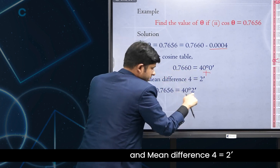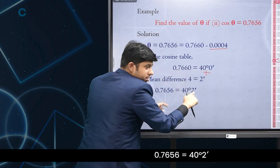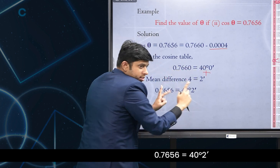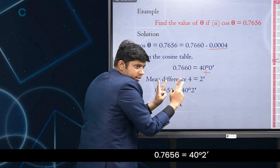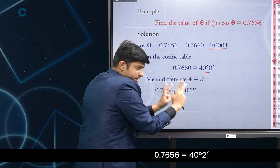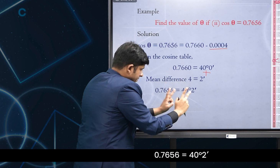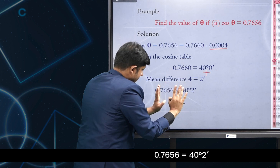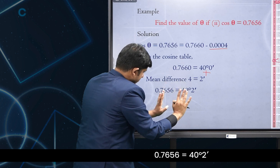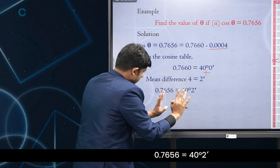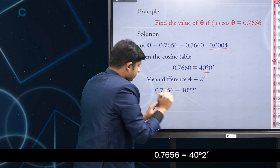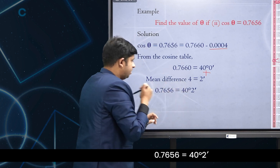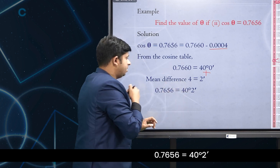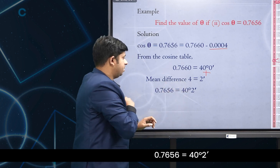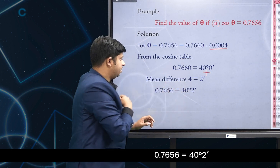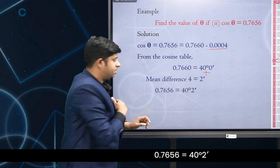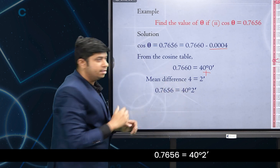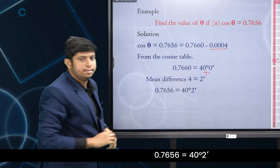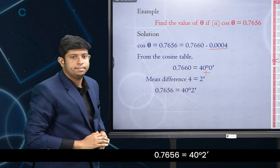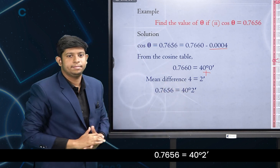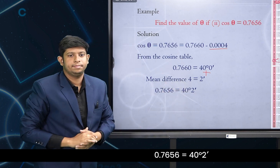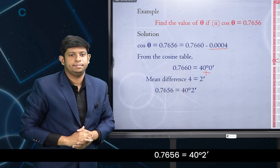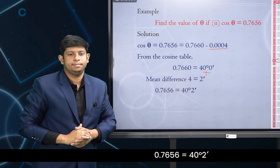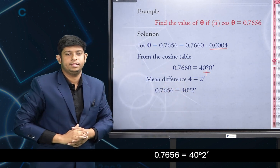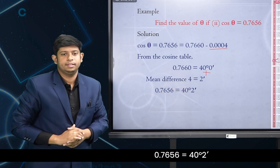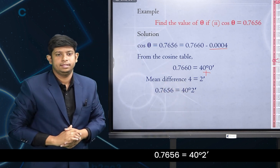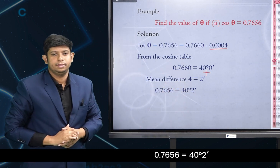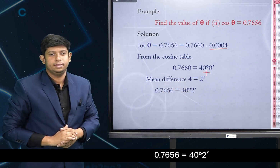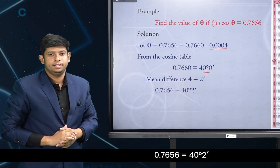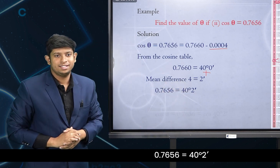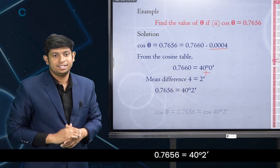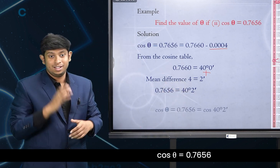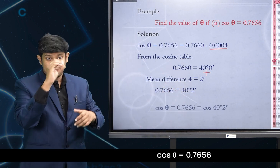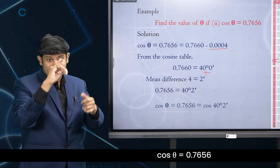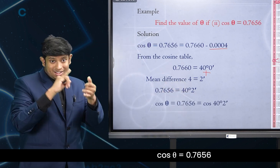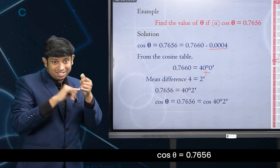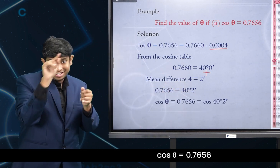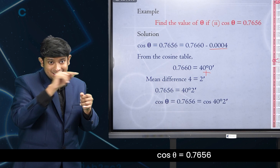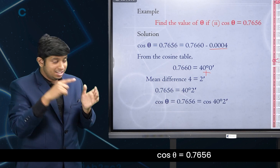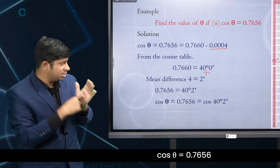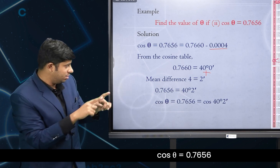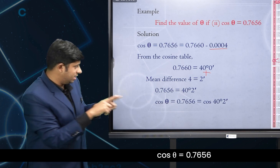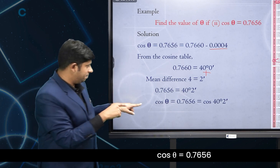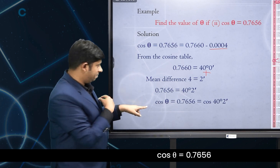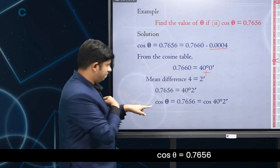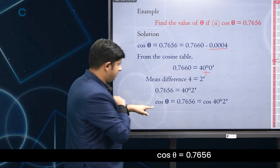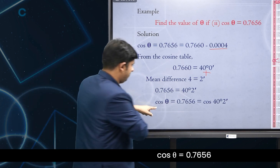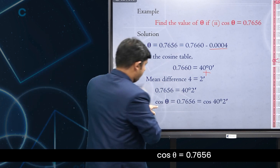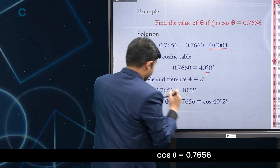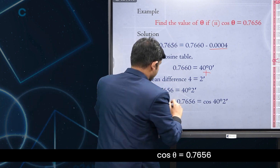Zero 0.7656 is equal to 40 degrees 2 minutes. Cos theta is equal to